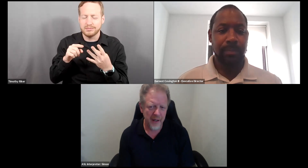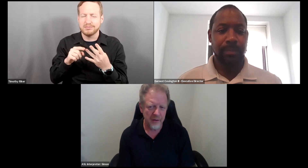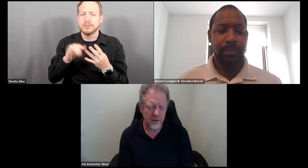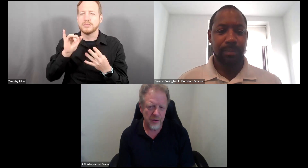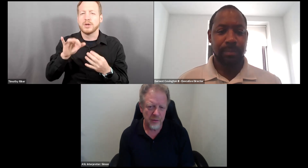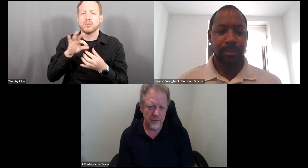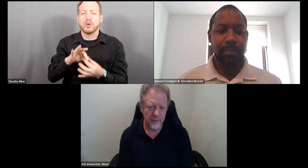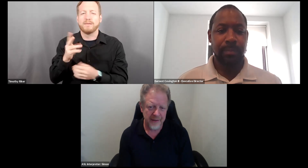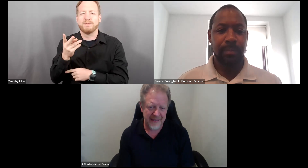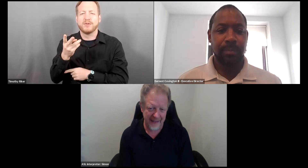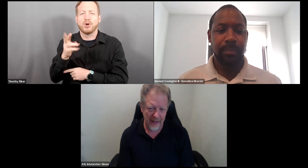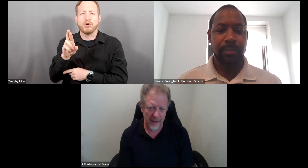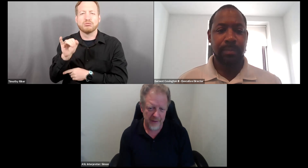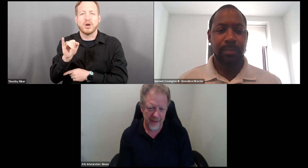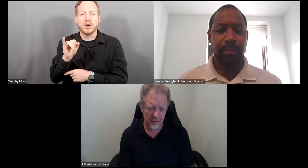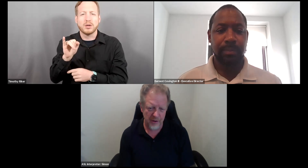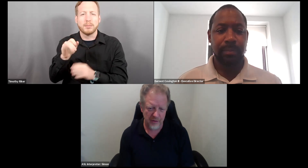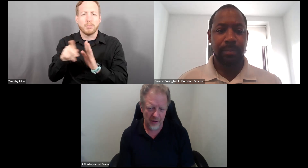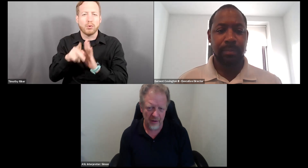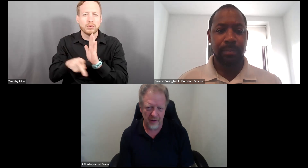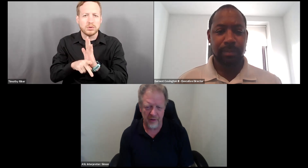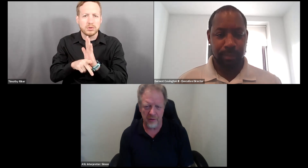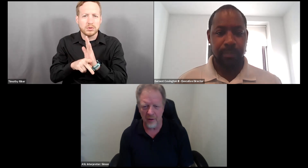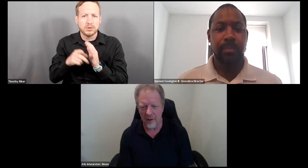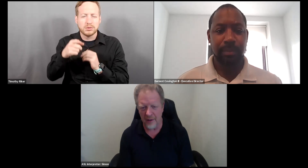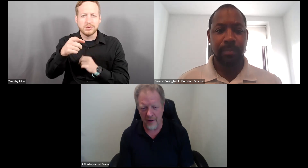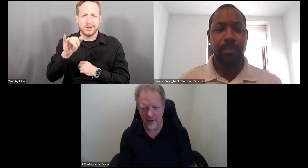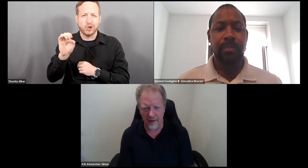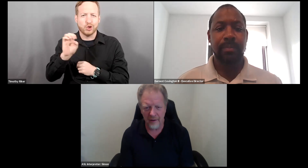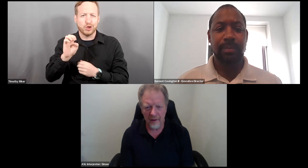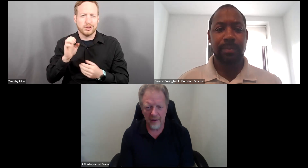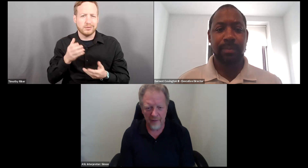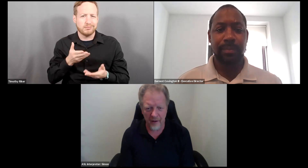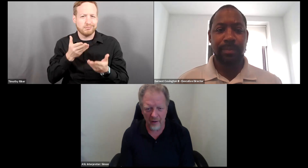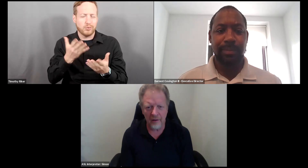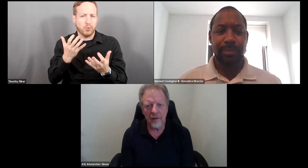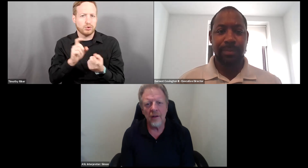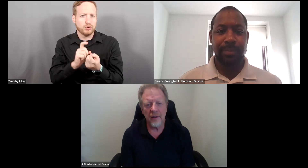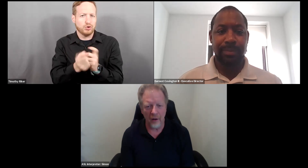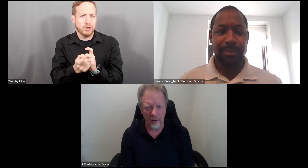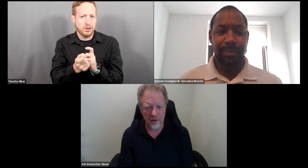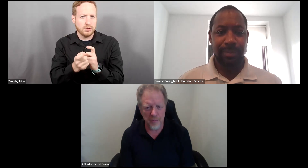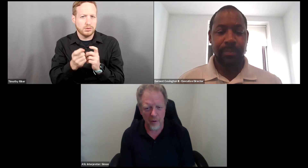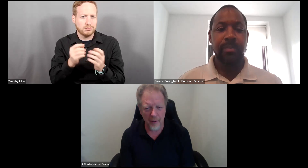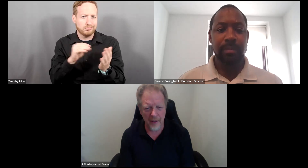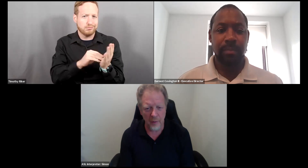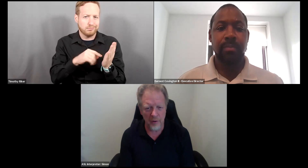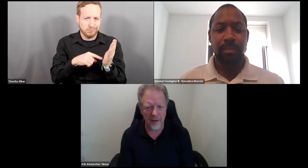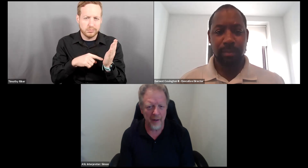skip down to D, item D, which is related to the FIR that Ernest